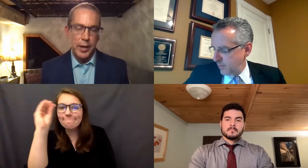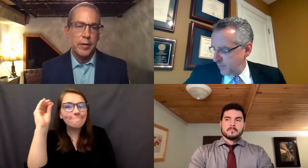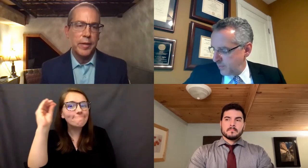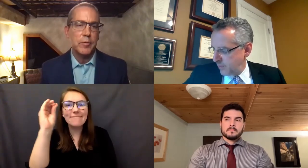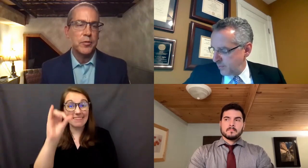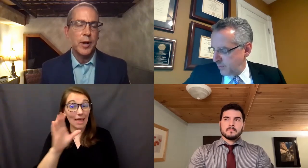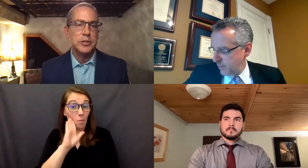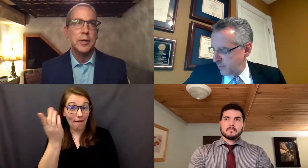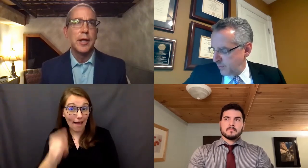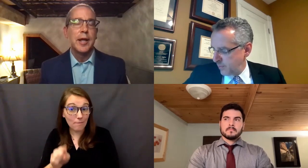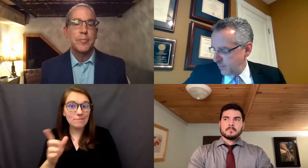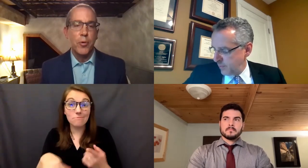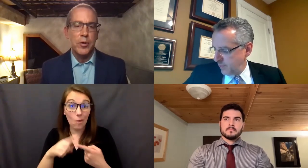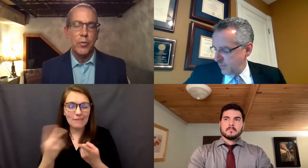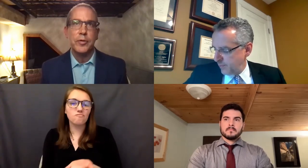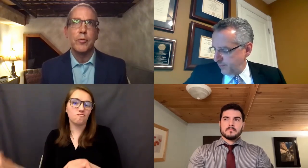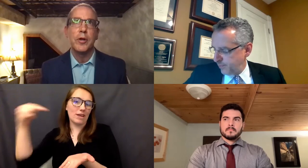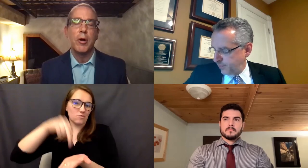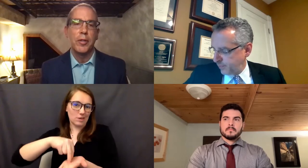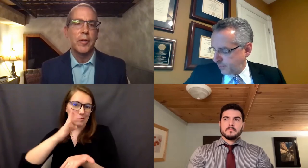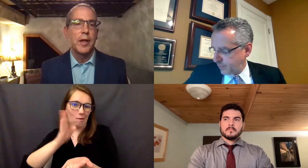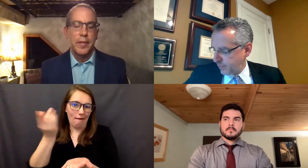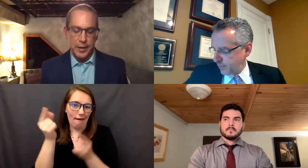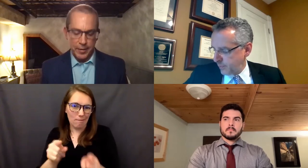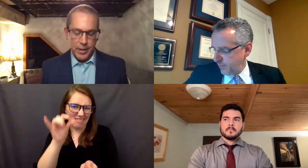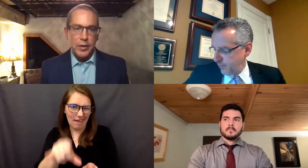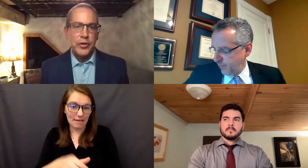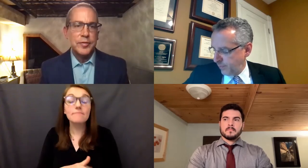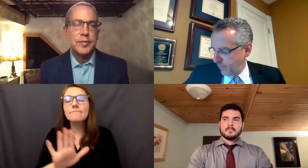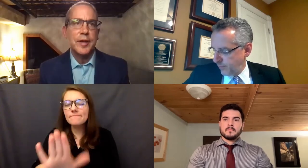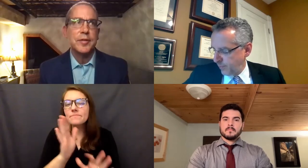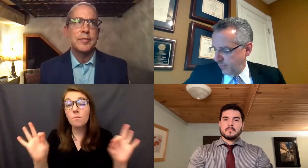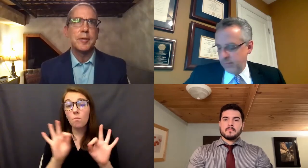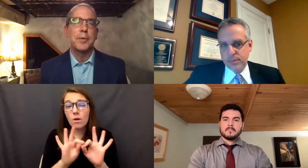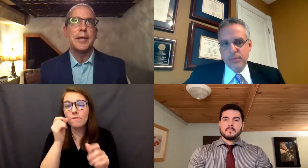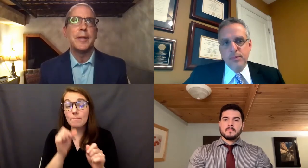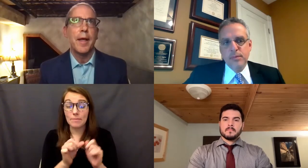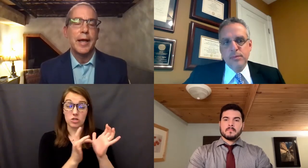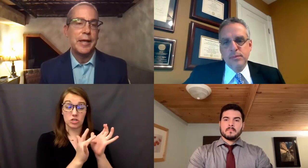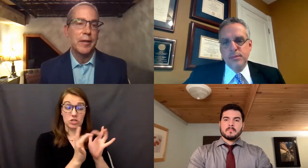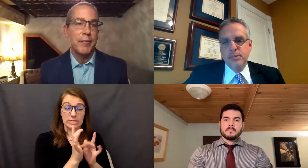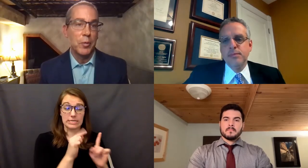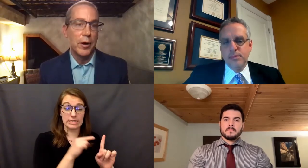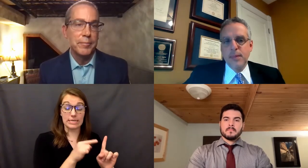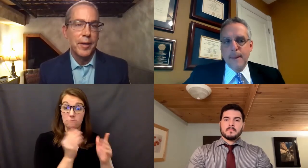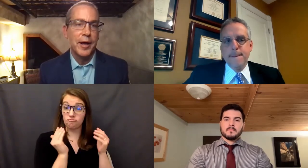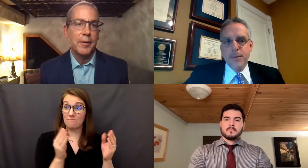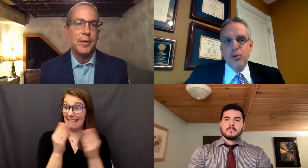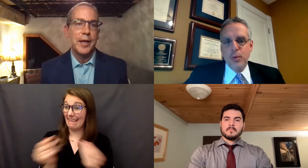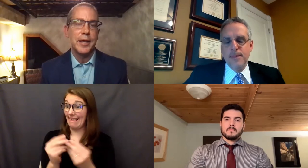happen in the resurrection. It's important to recall, though, that Jesus doesn't simply heal